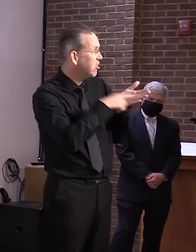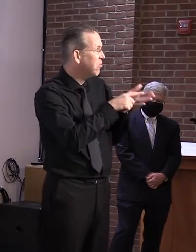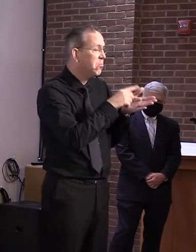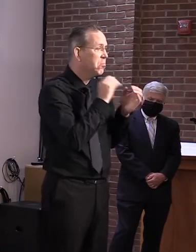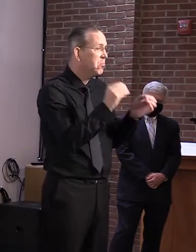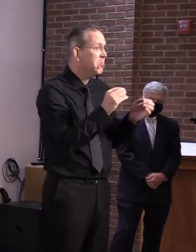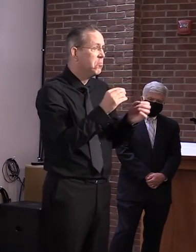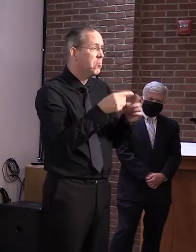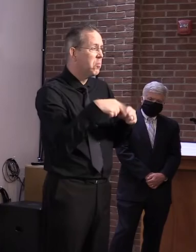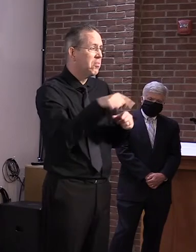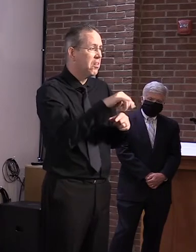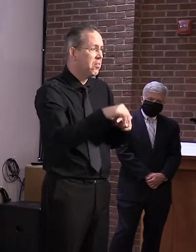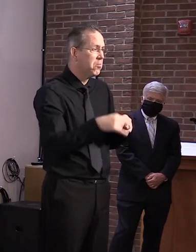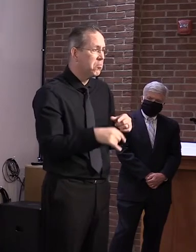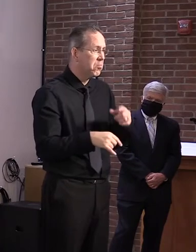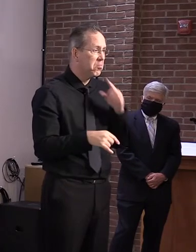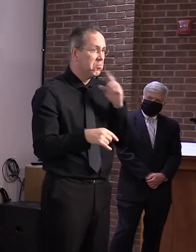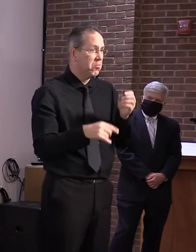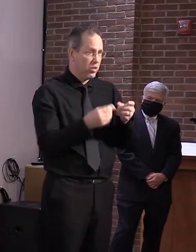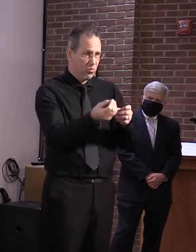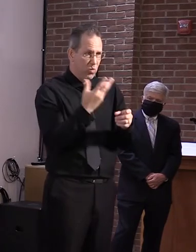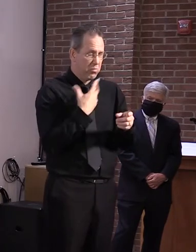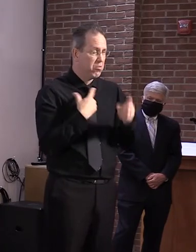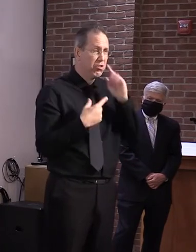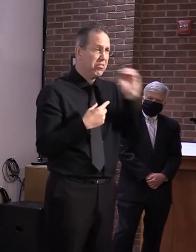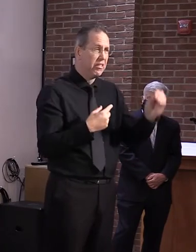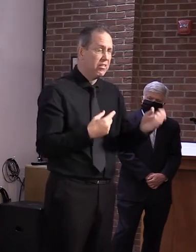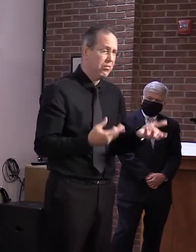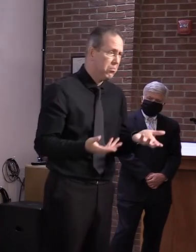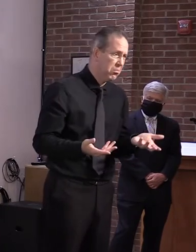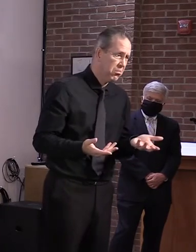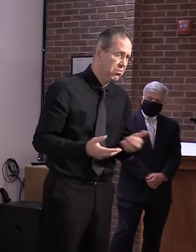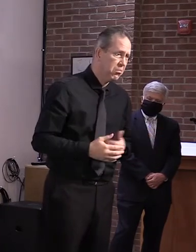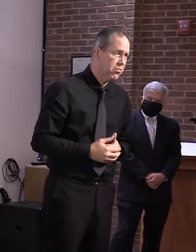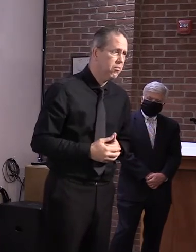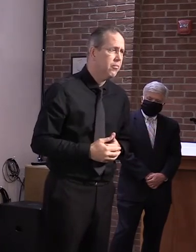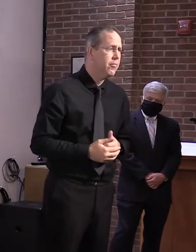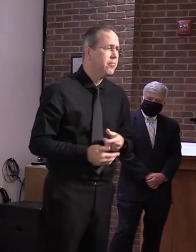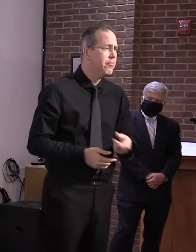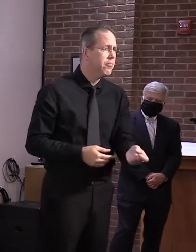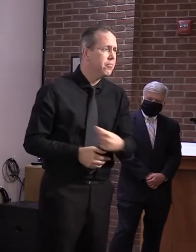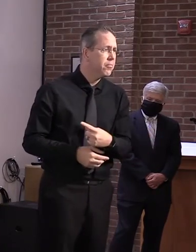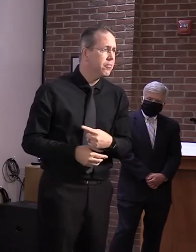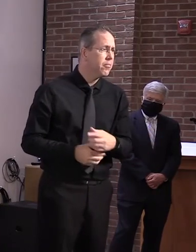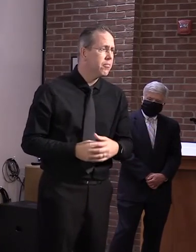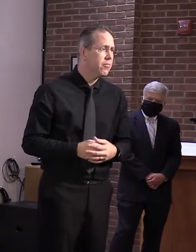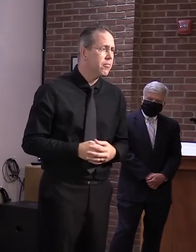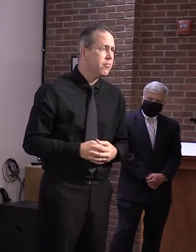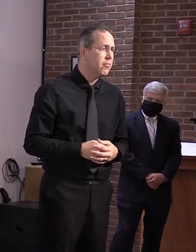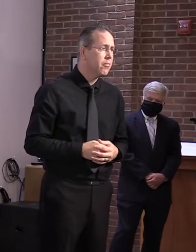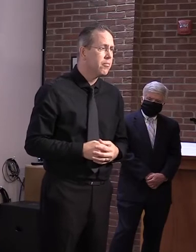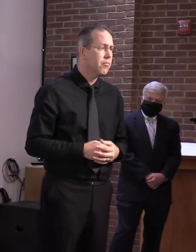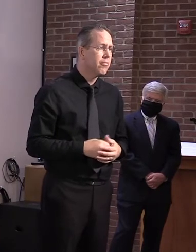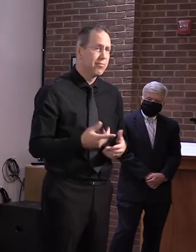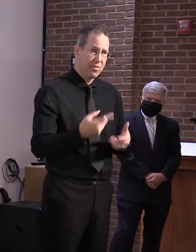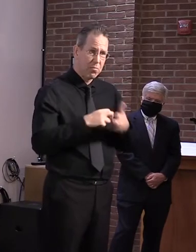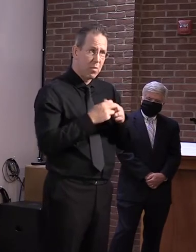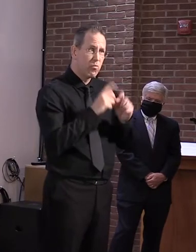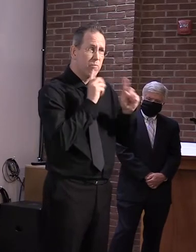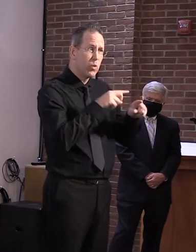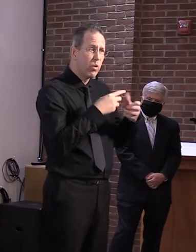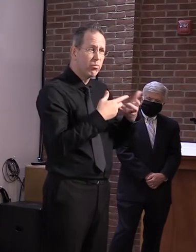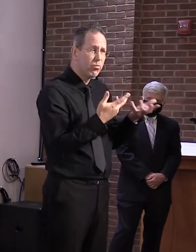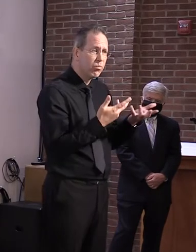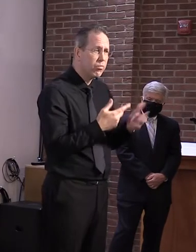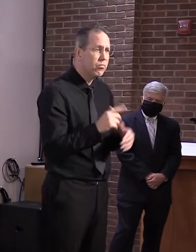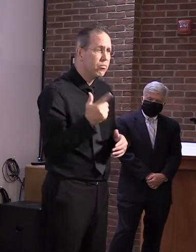So is there a problem in the reporting system? I mean, the Hinesburg police, Hinesburg fire chief was quoted talking about